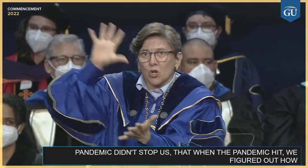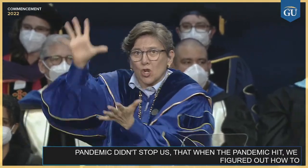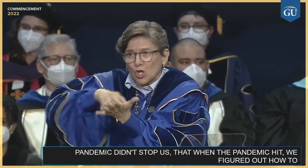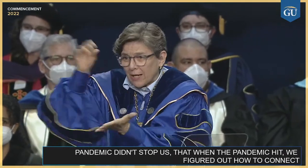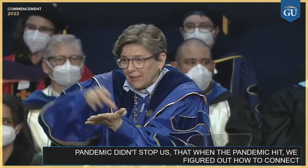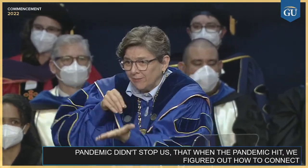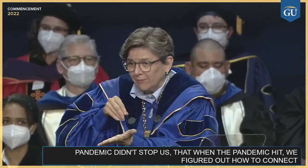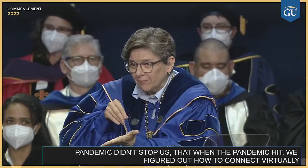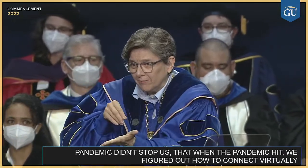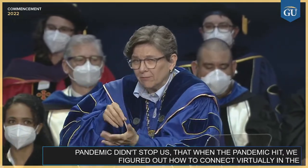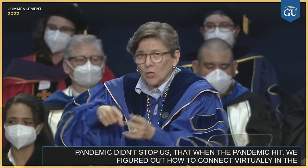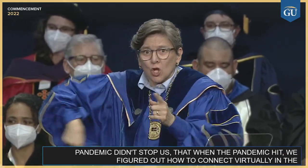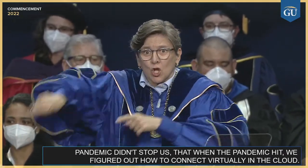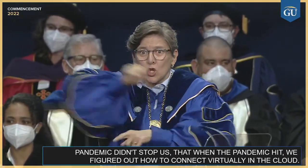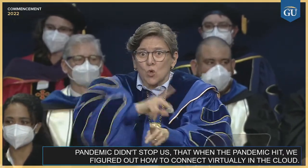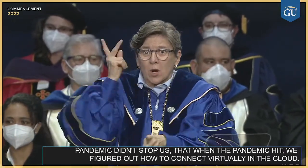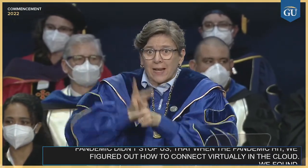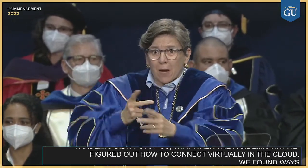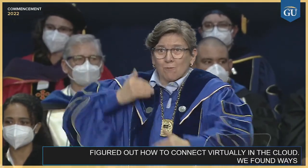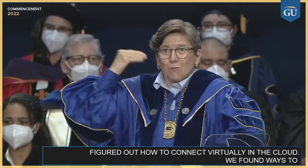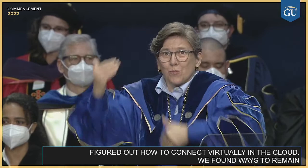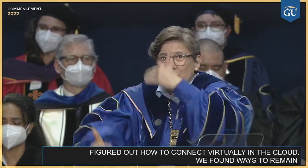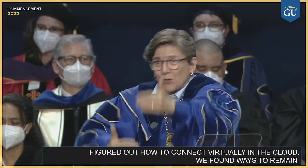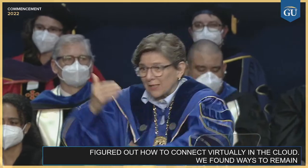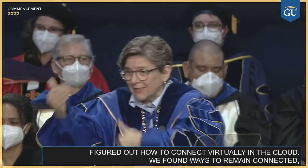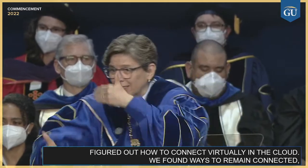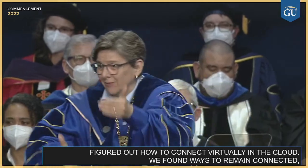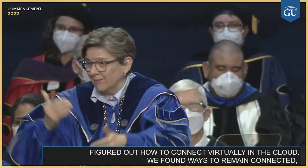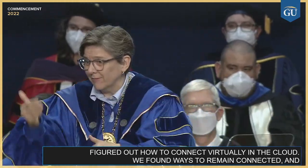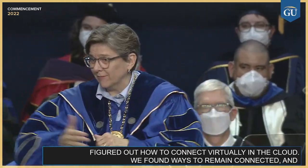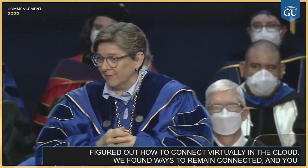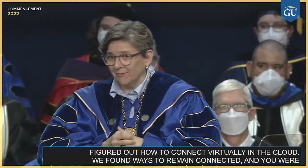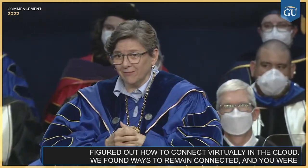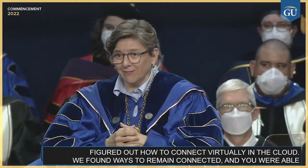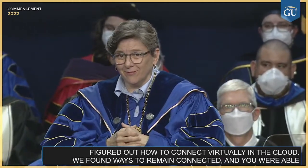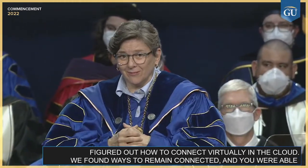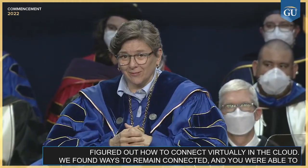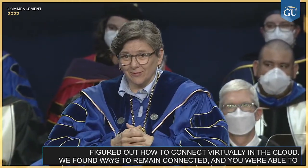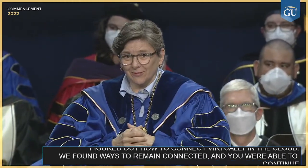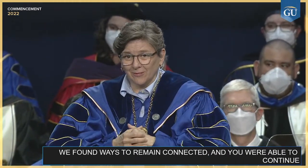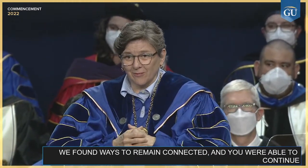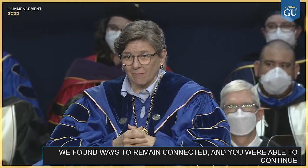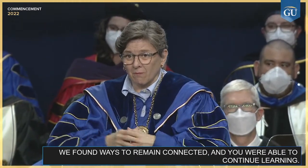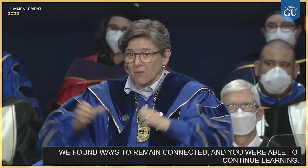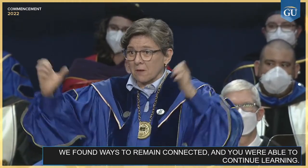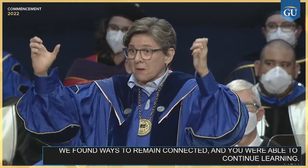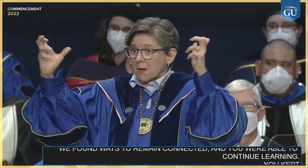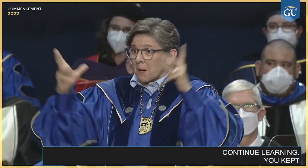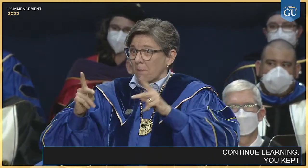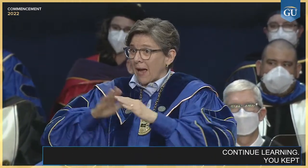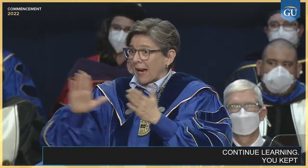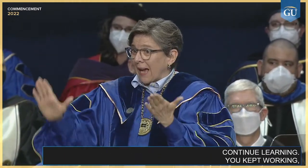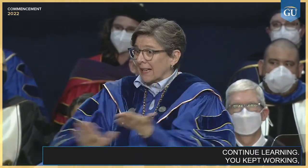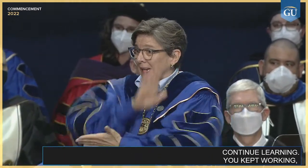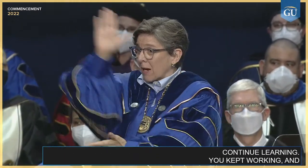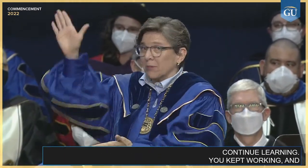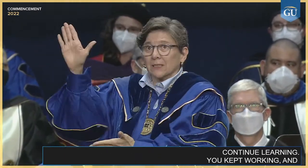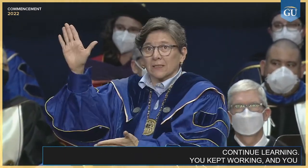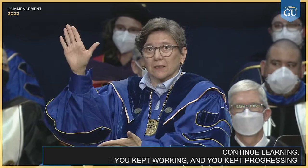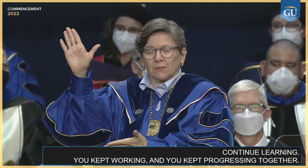were able to continue learning, you kept working, and you kept progressing together. And when we